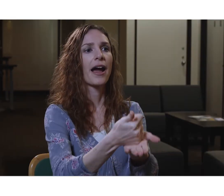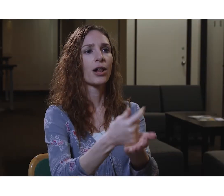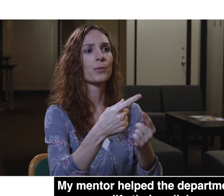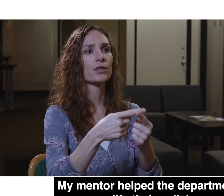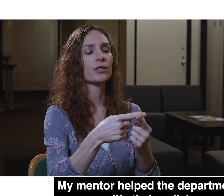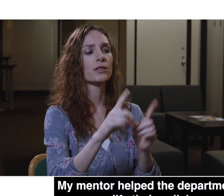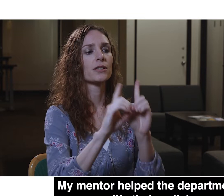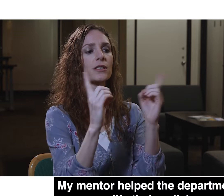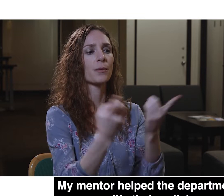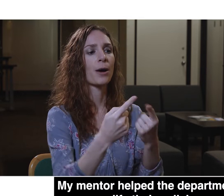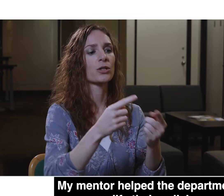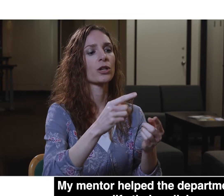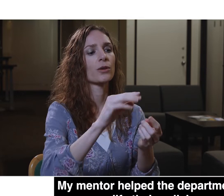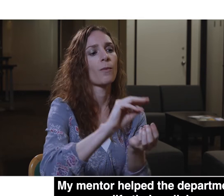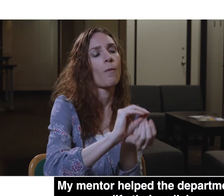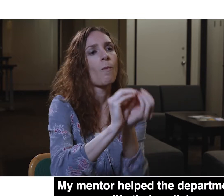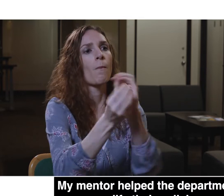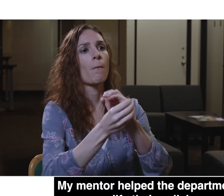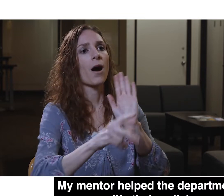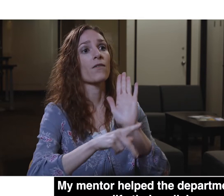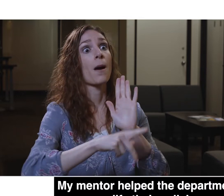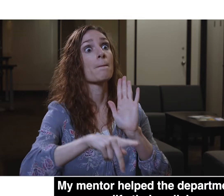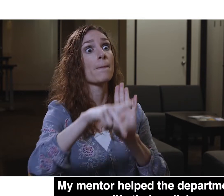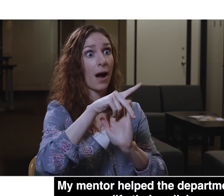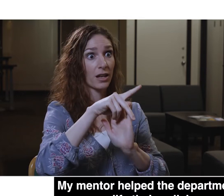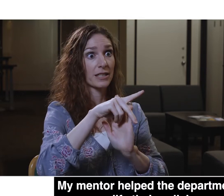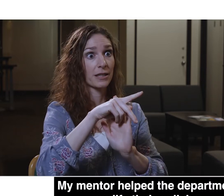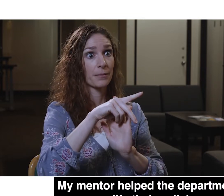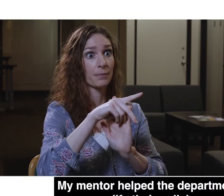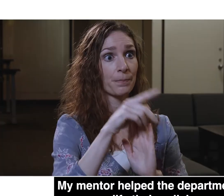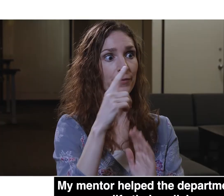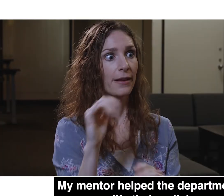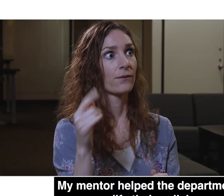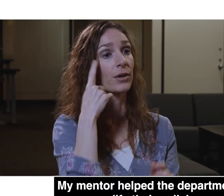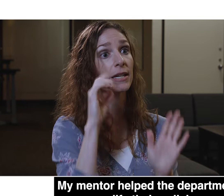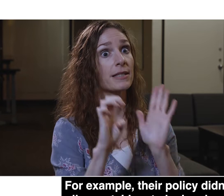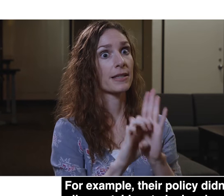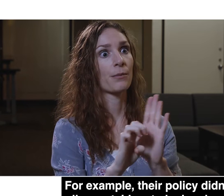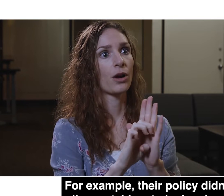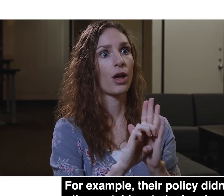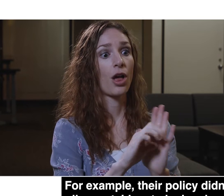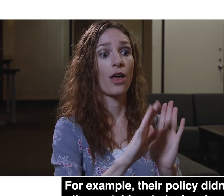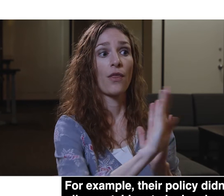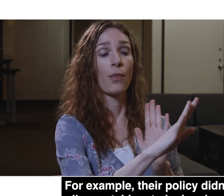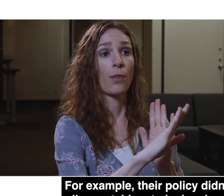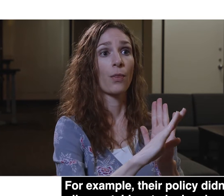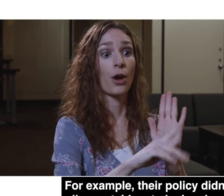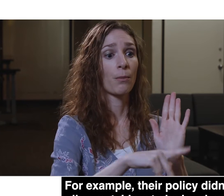My mentor helped the department modify their policies. For example, their policy didn't